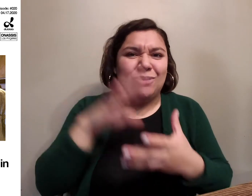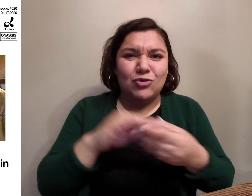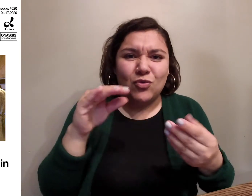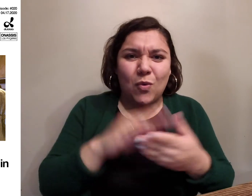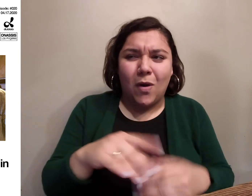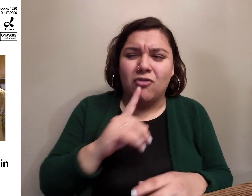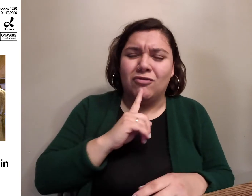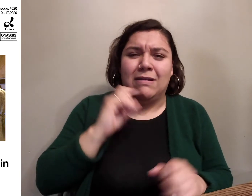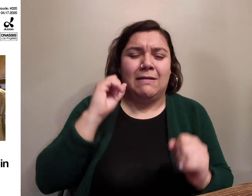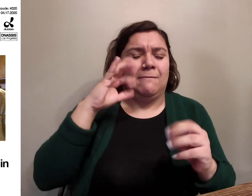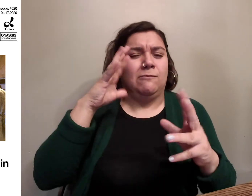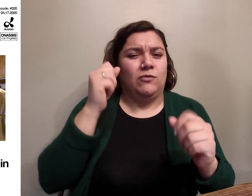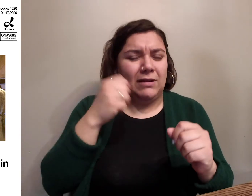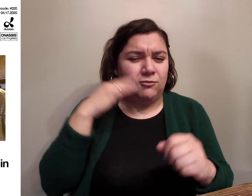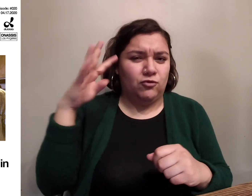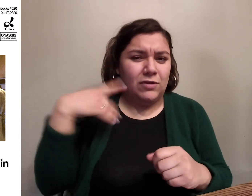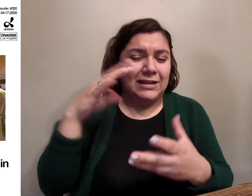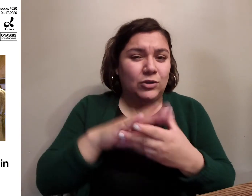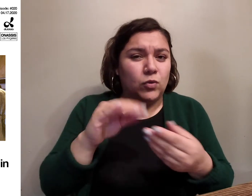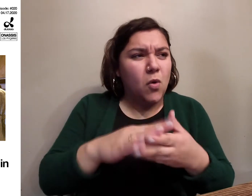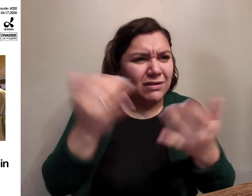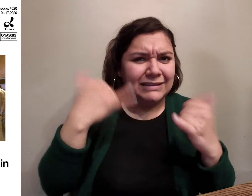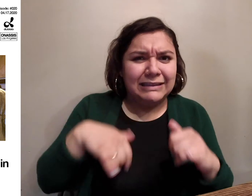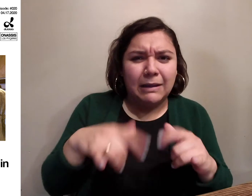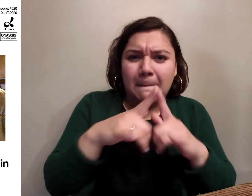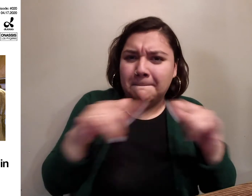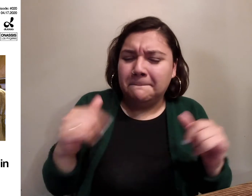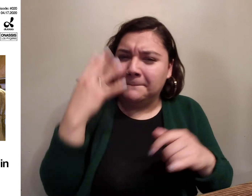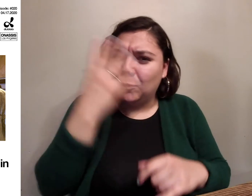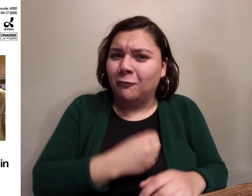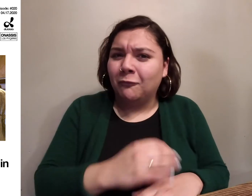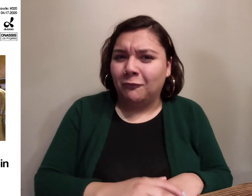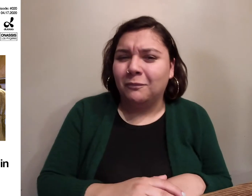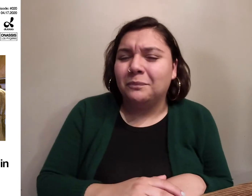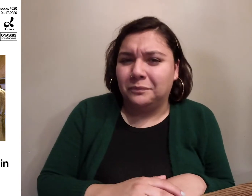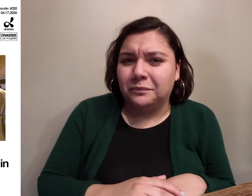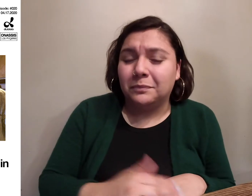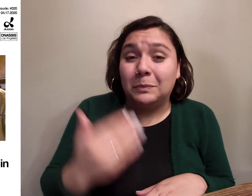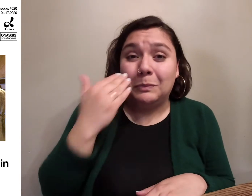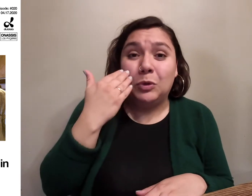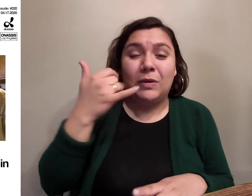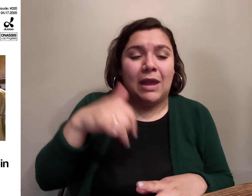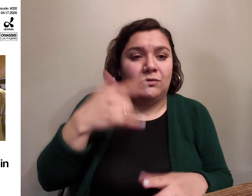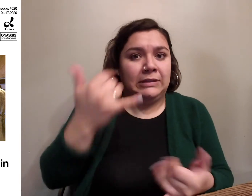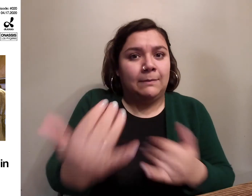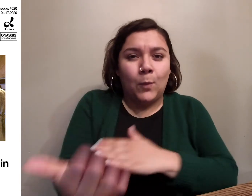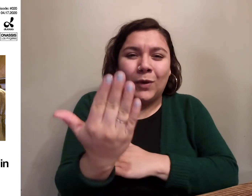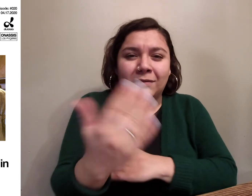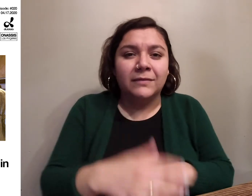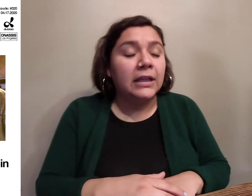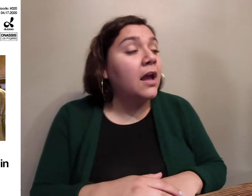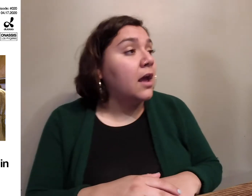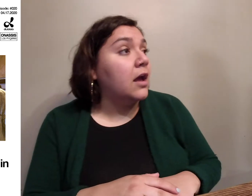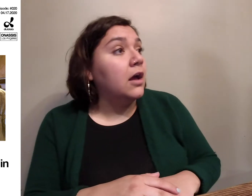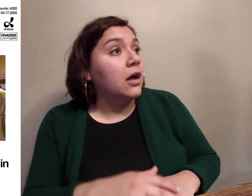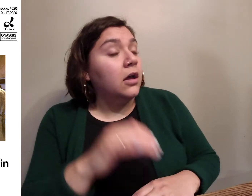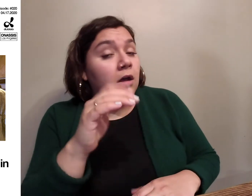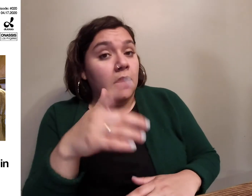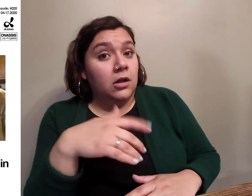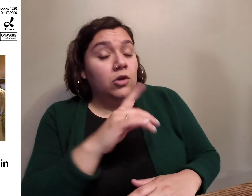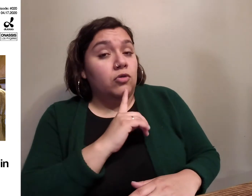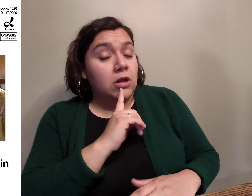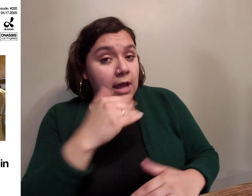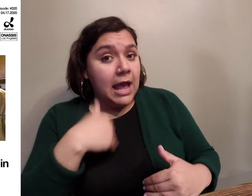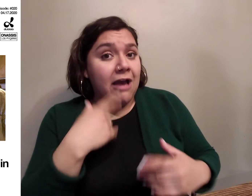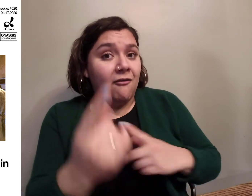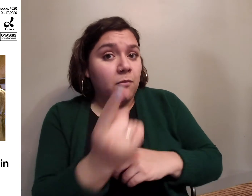also quite beautiful. So, yeah, that was this morning. There are these two moments of